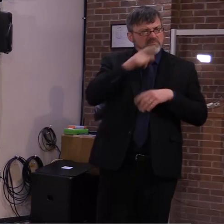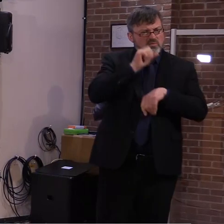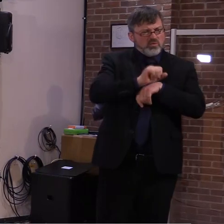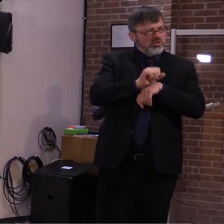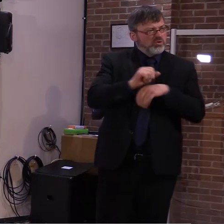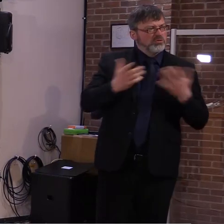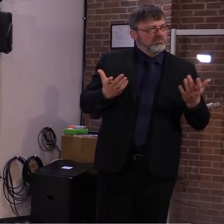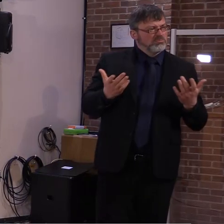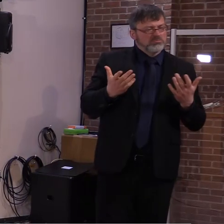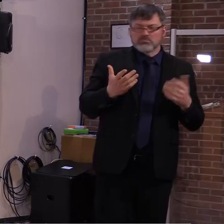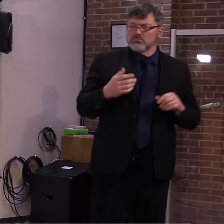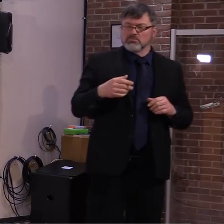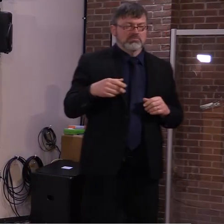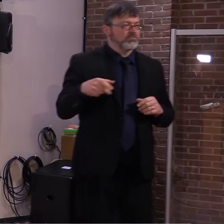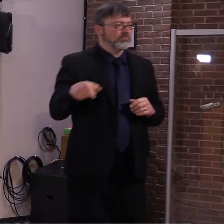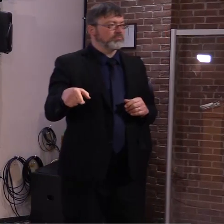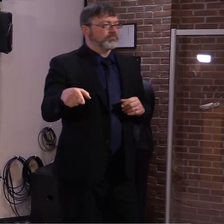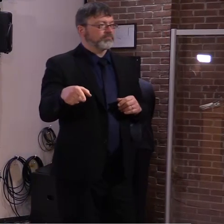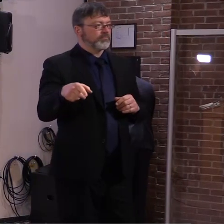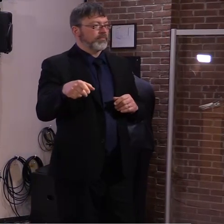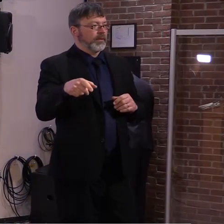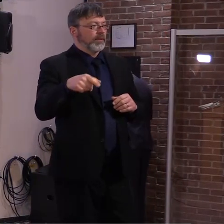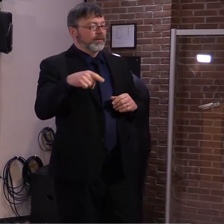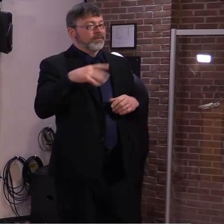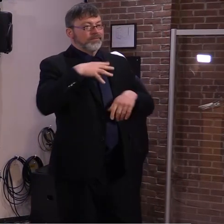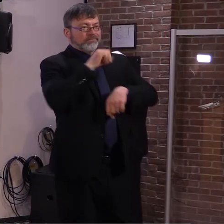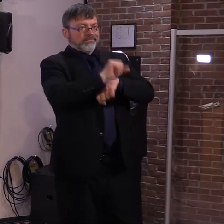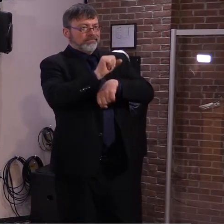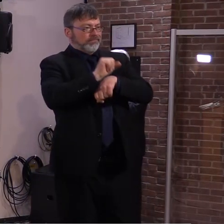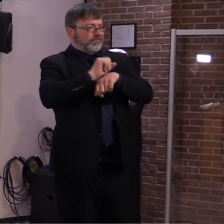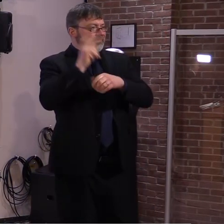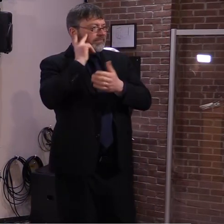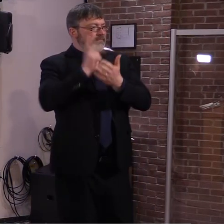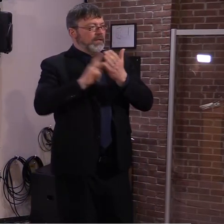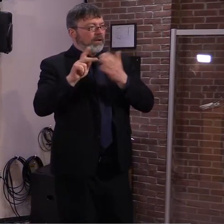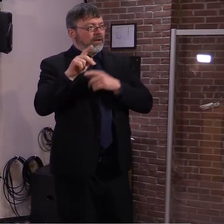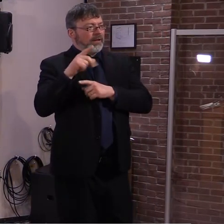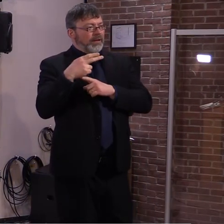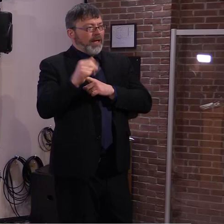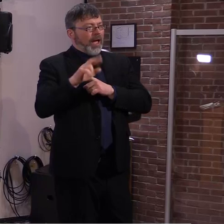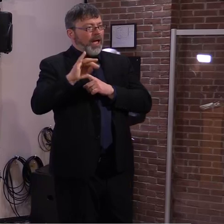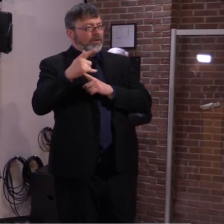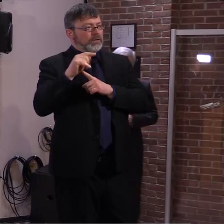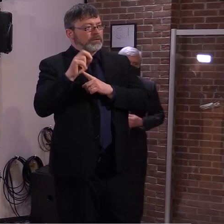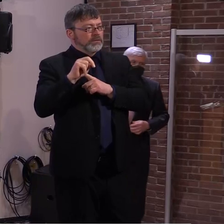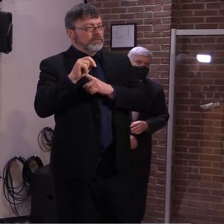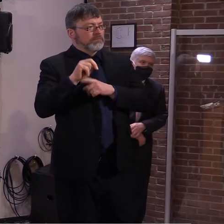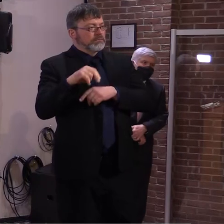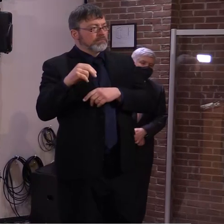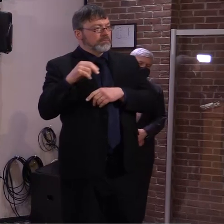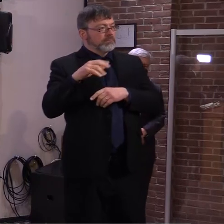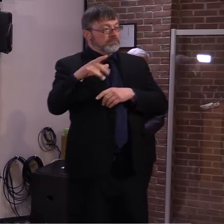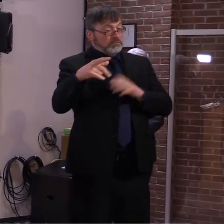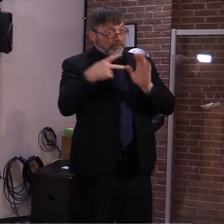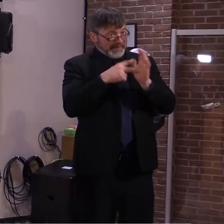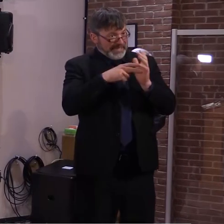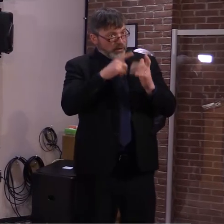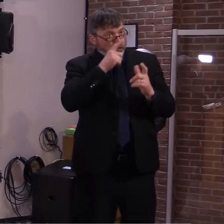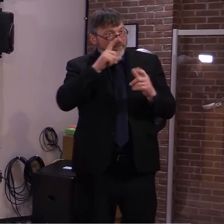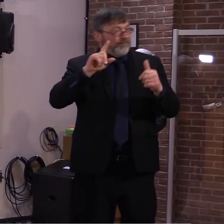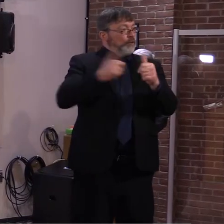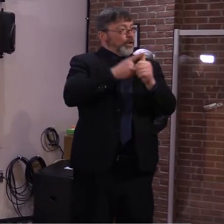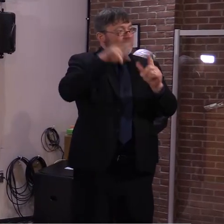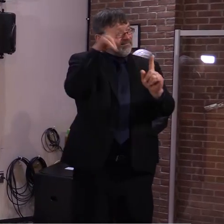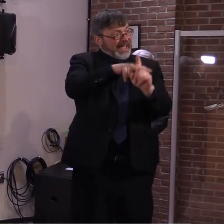When you're talking about weekly claims, I believe you're talking about initial claims or new claims. Yeah, exactly.